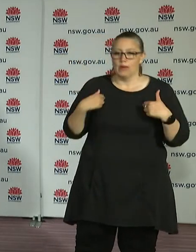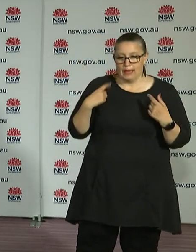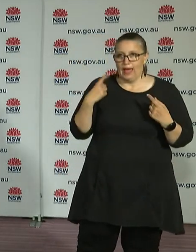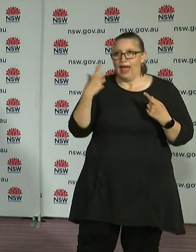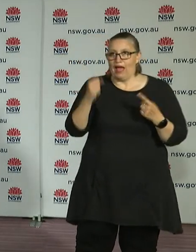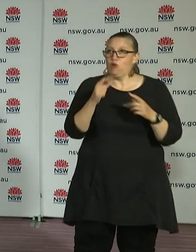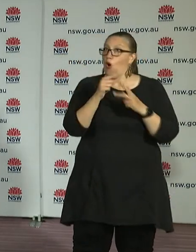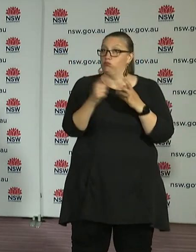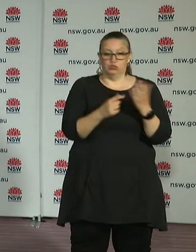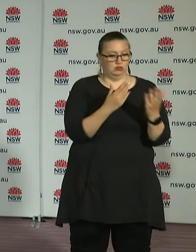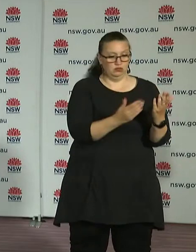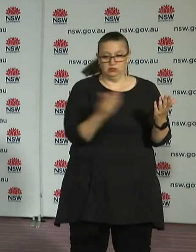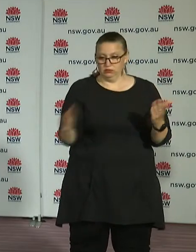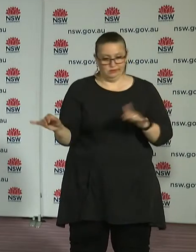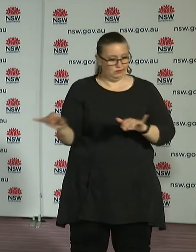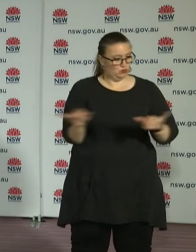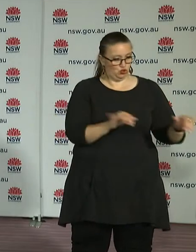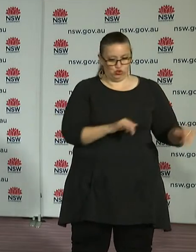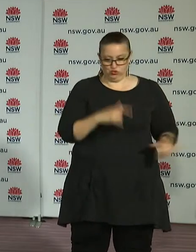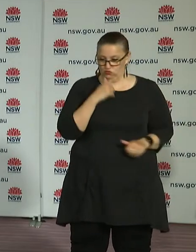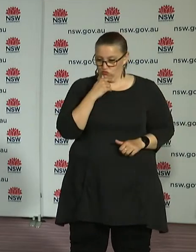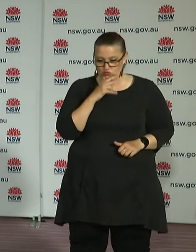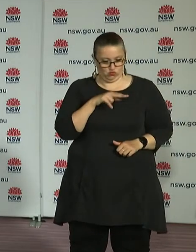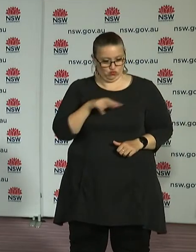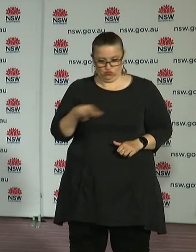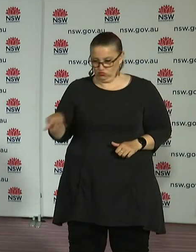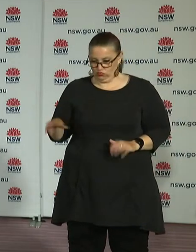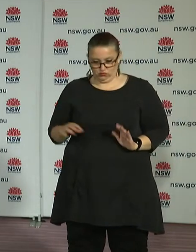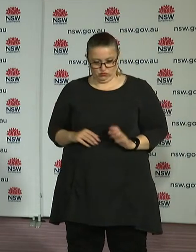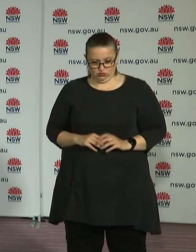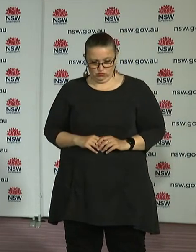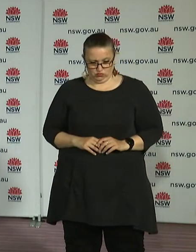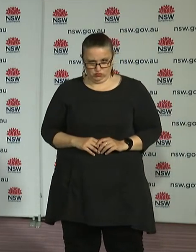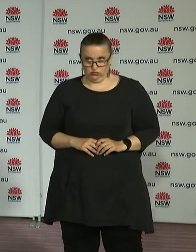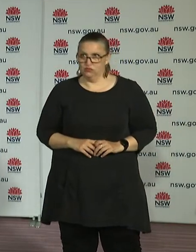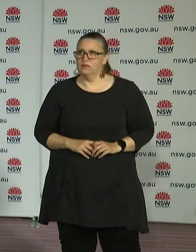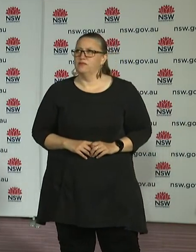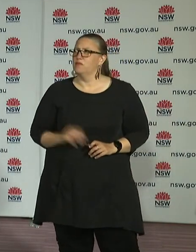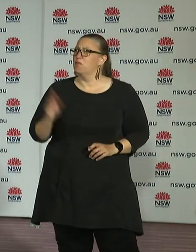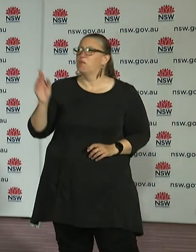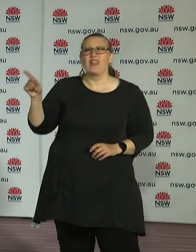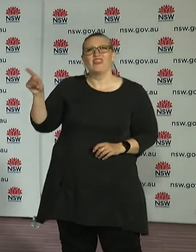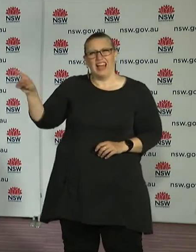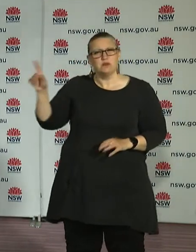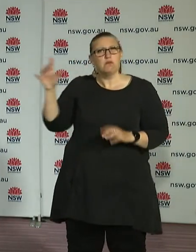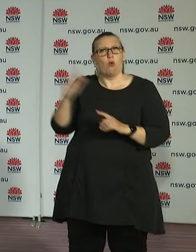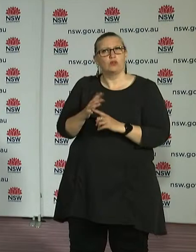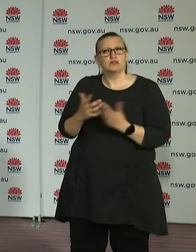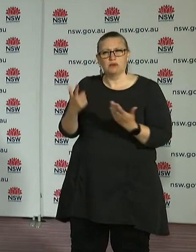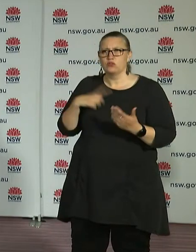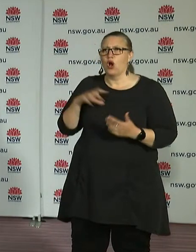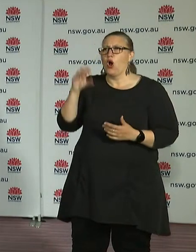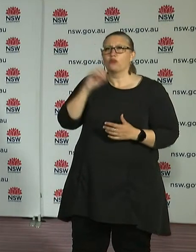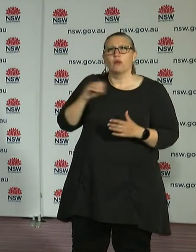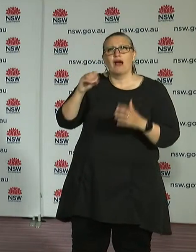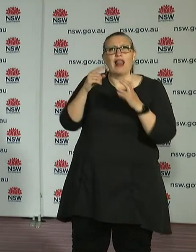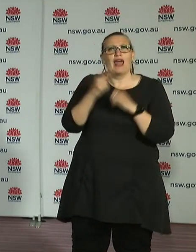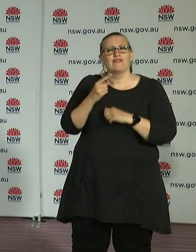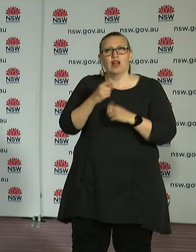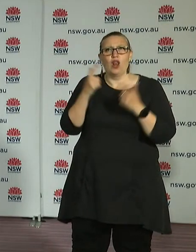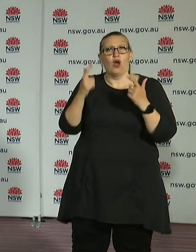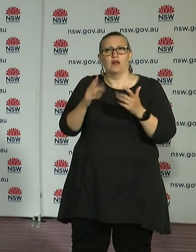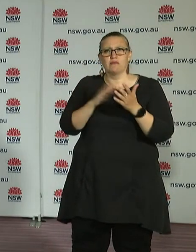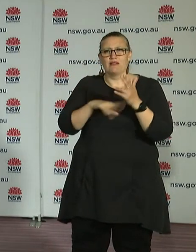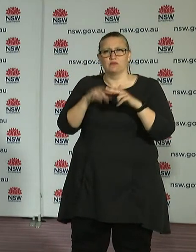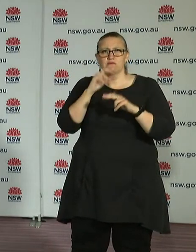to get kids to school earlier if we can. Because on that, Premier, and that's important here, because obviously October 11, a lot of parents